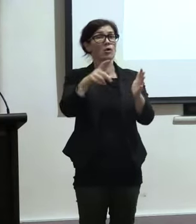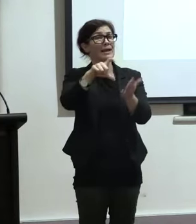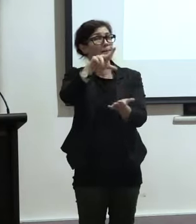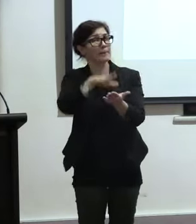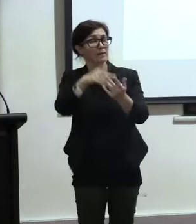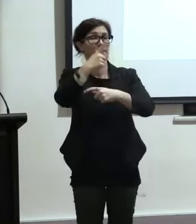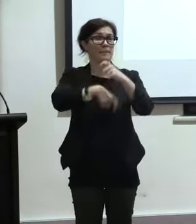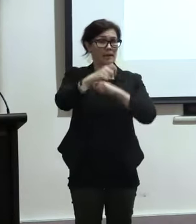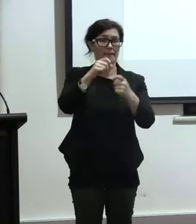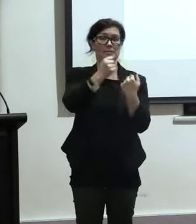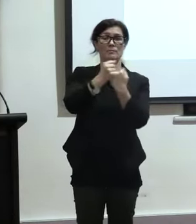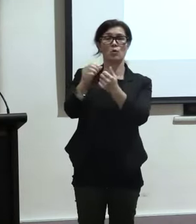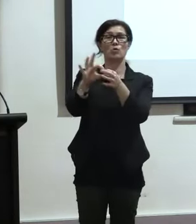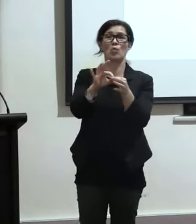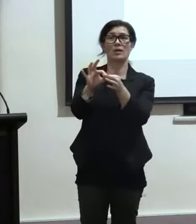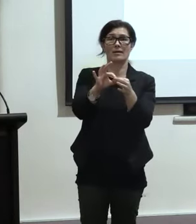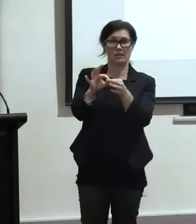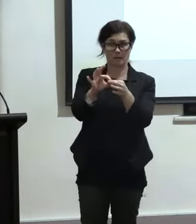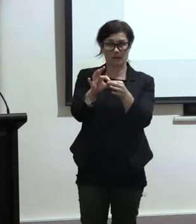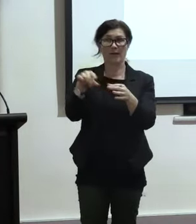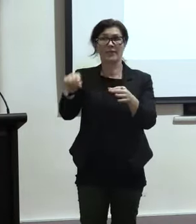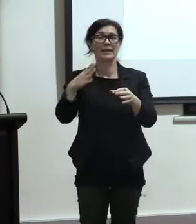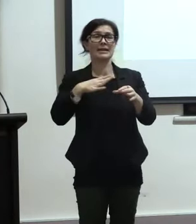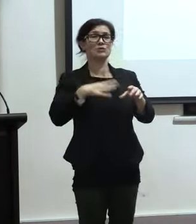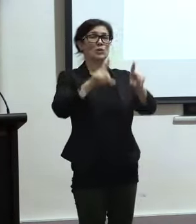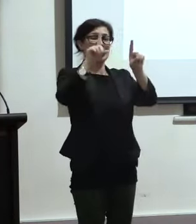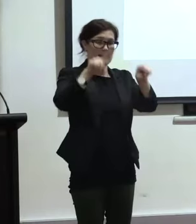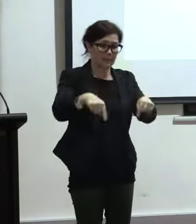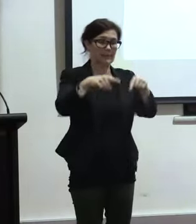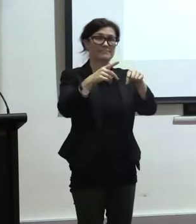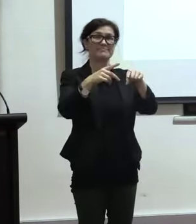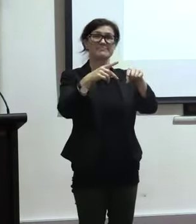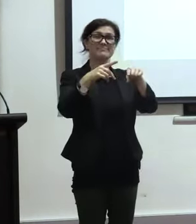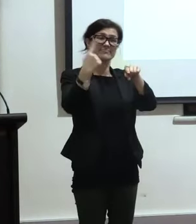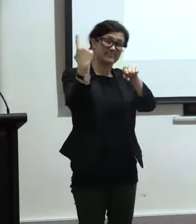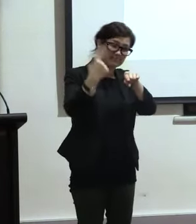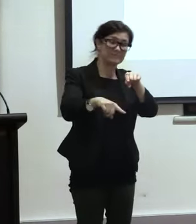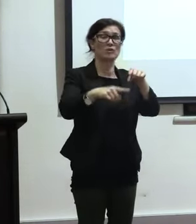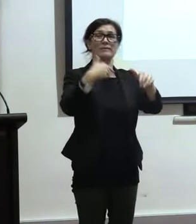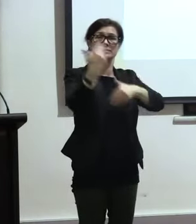role. But their role is to actually implement someone's plan. So that's if you can't do it yourself.